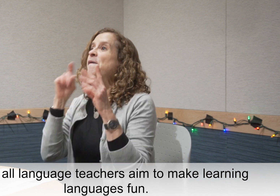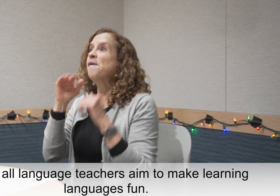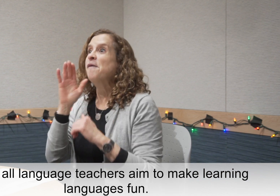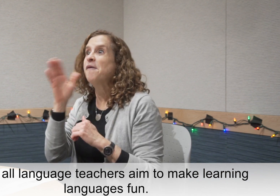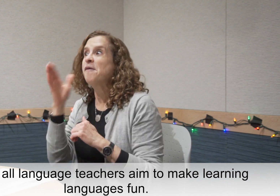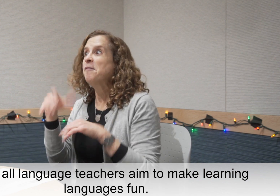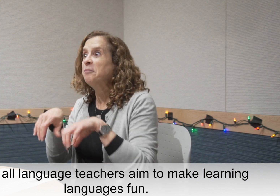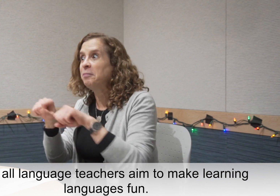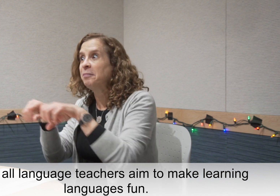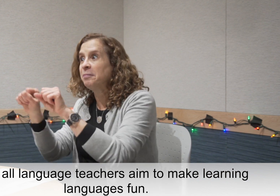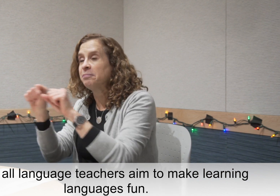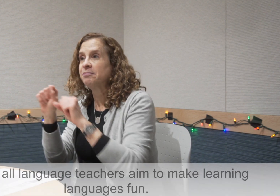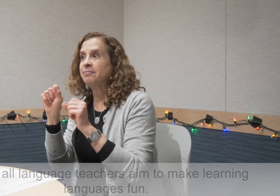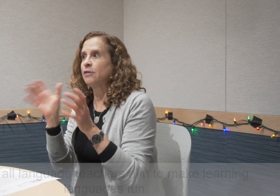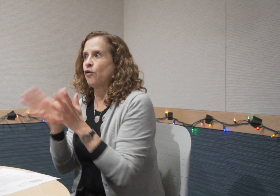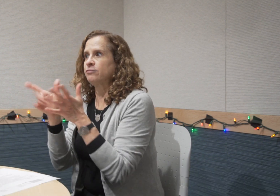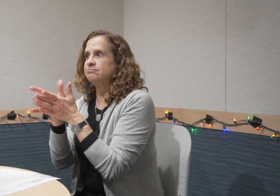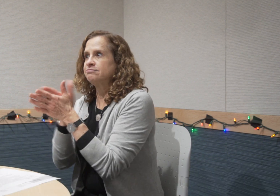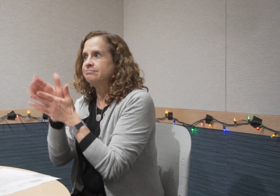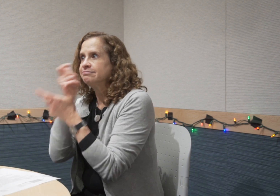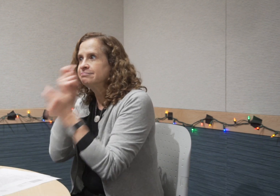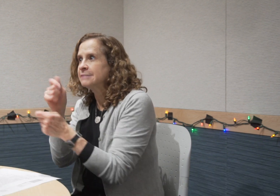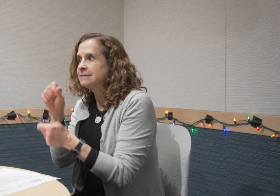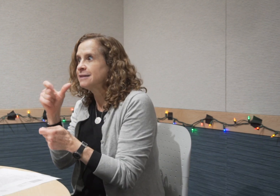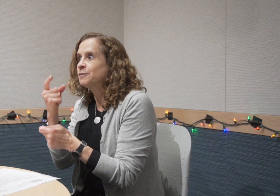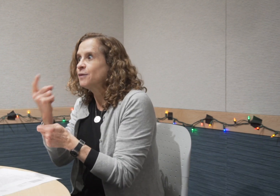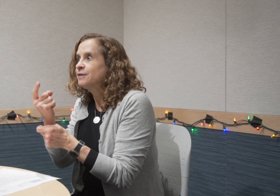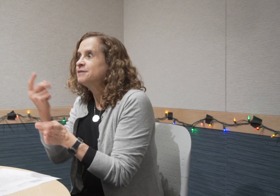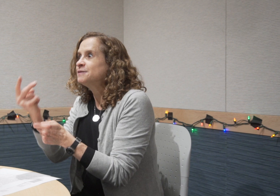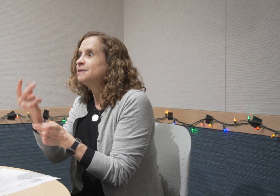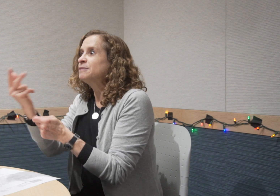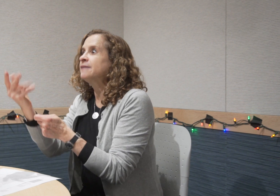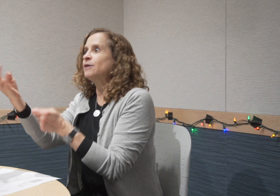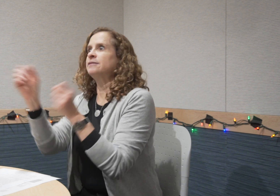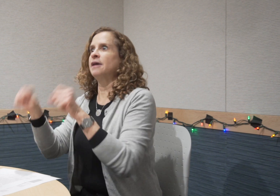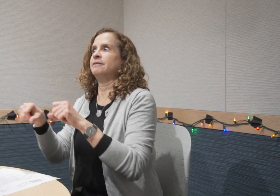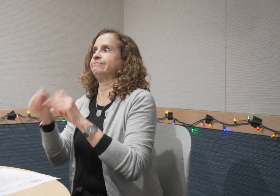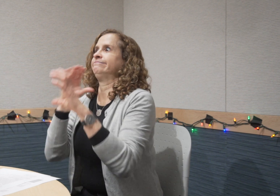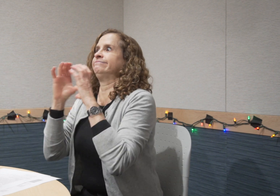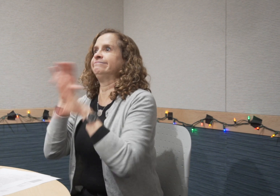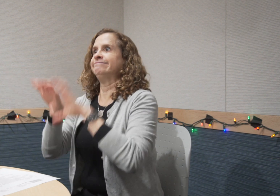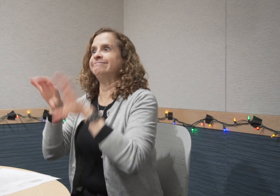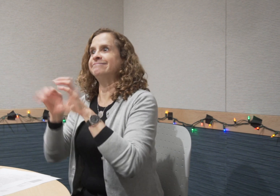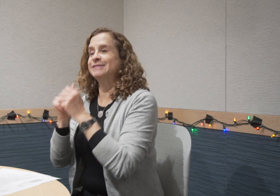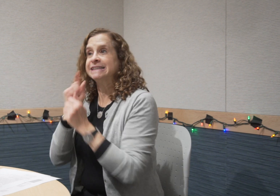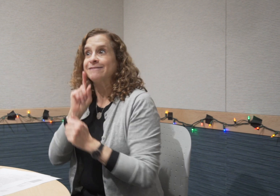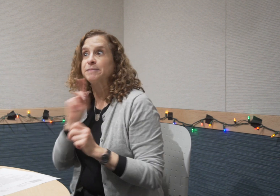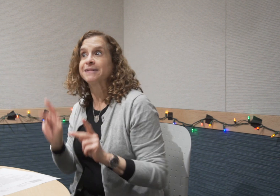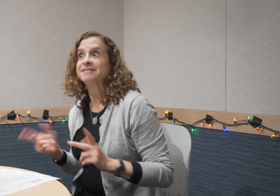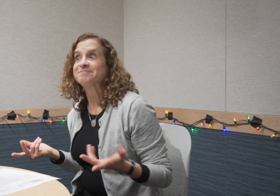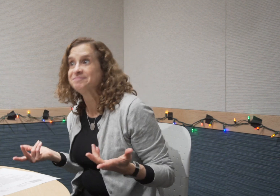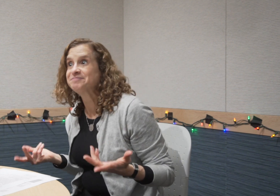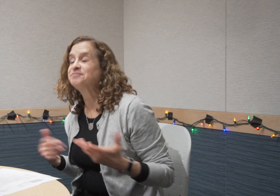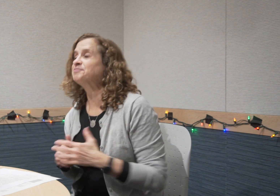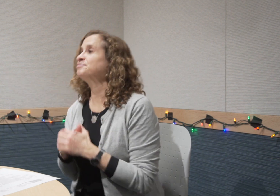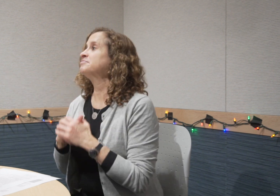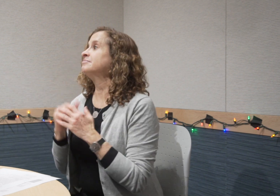their topic fun. Yeah. I would like to encourage them to continue to take